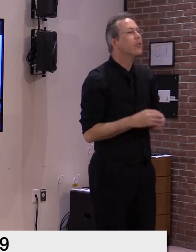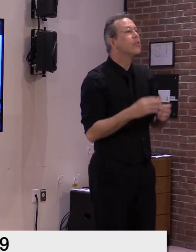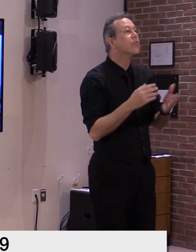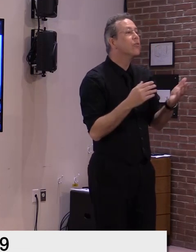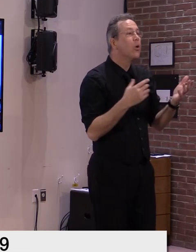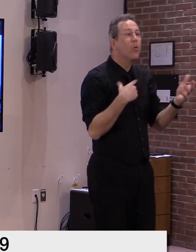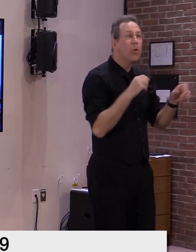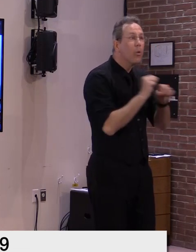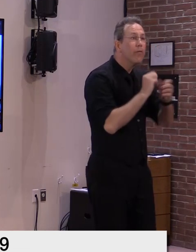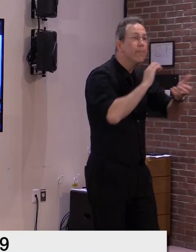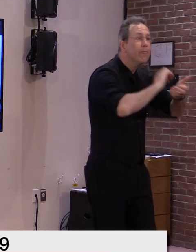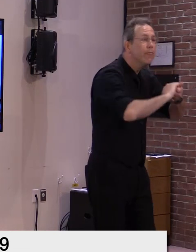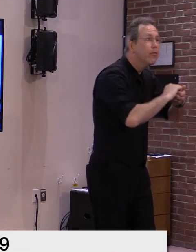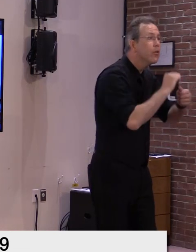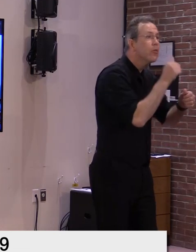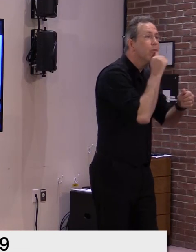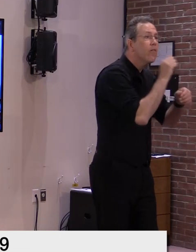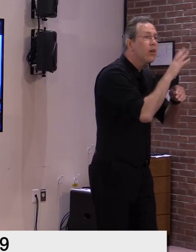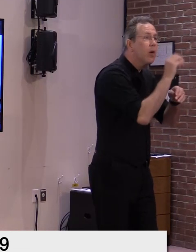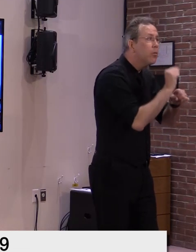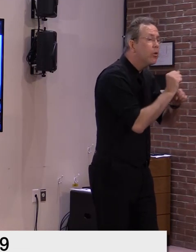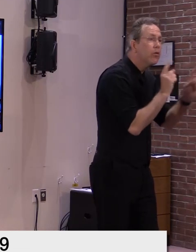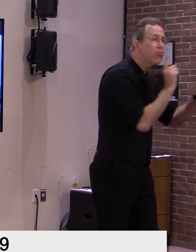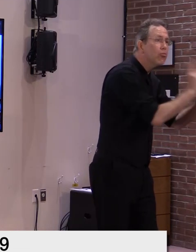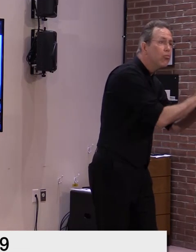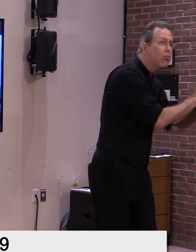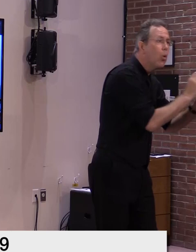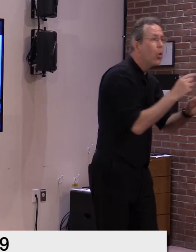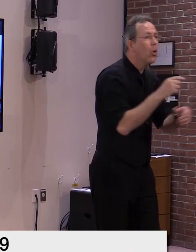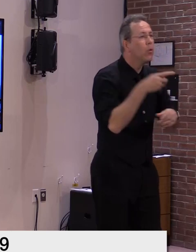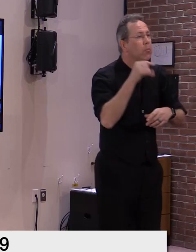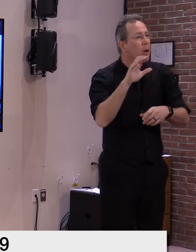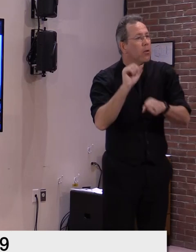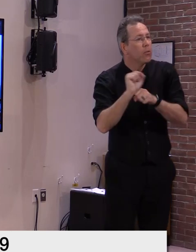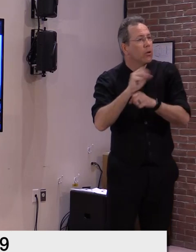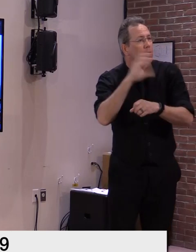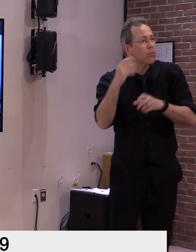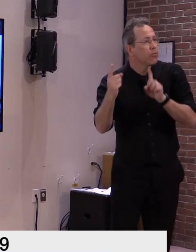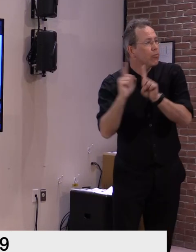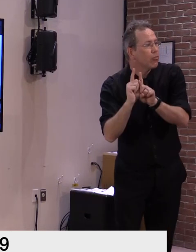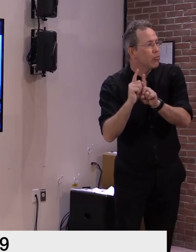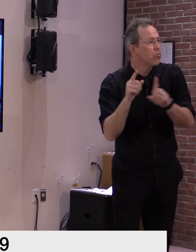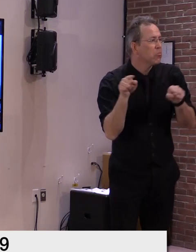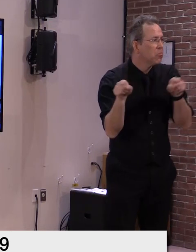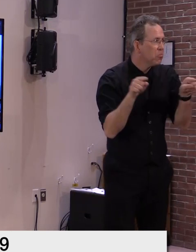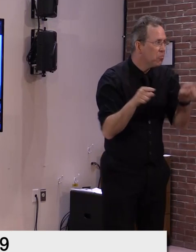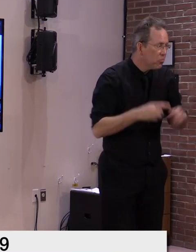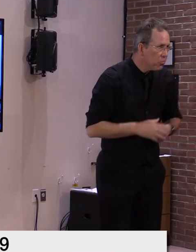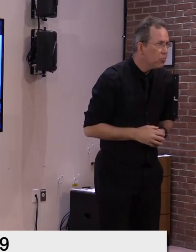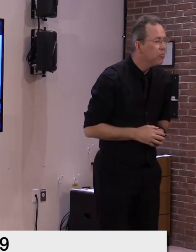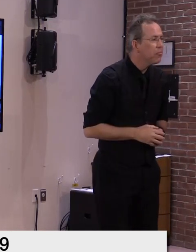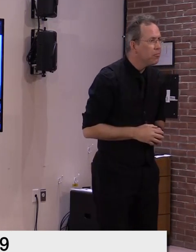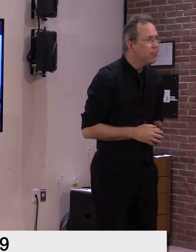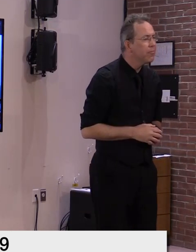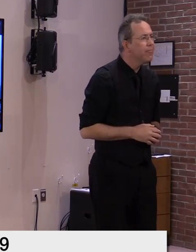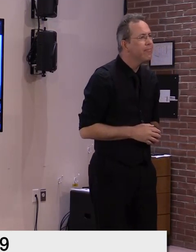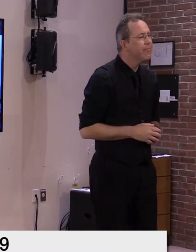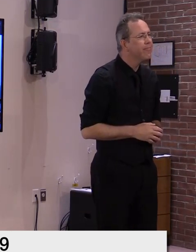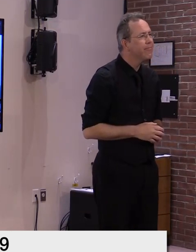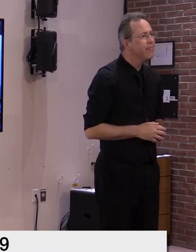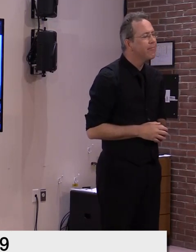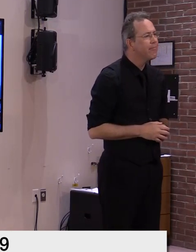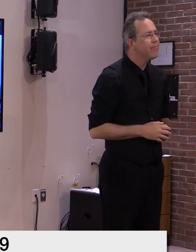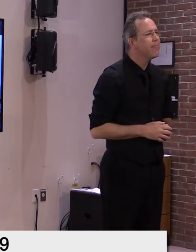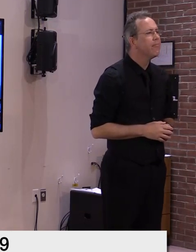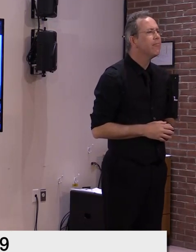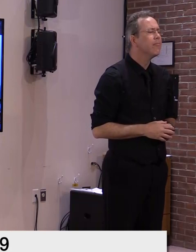state in doing some important work where the kids can learn as they do it. So my